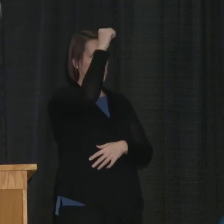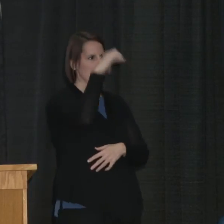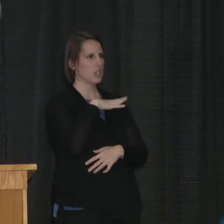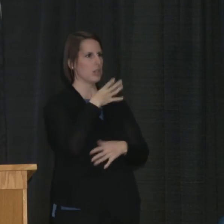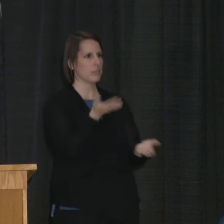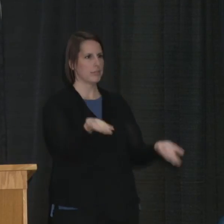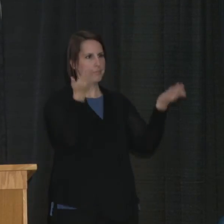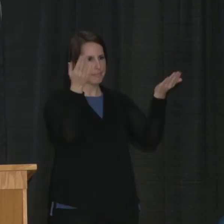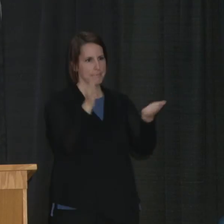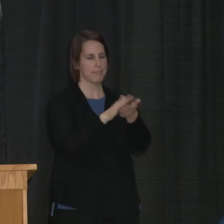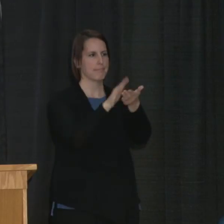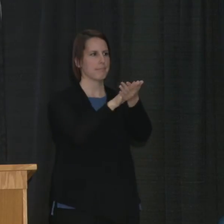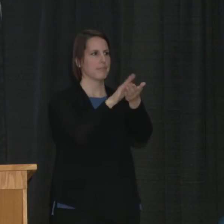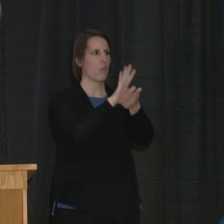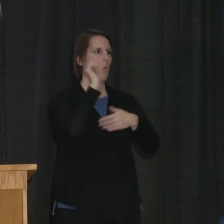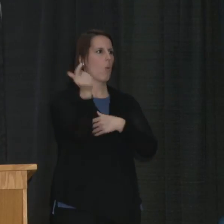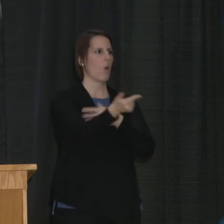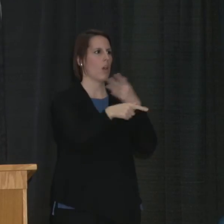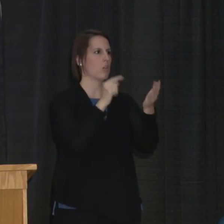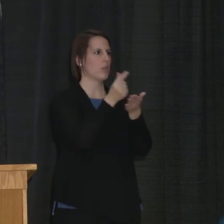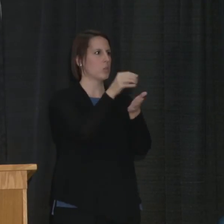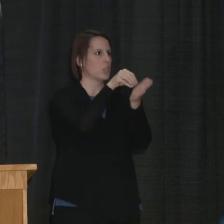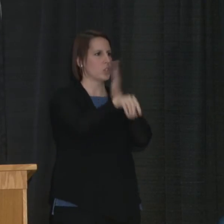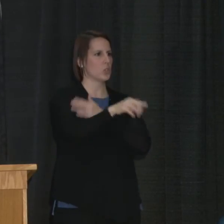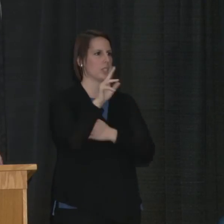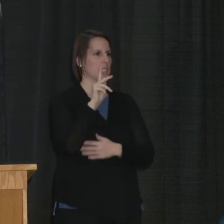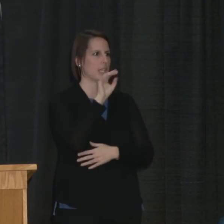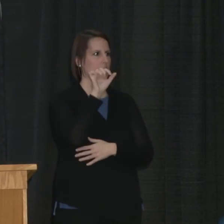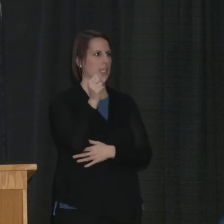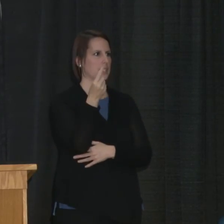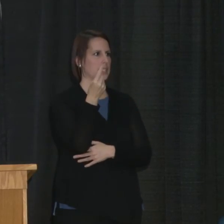of our graduates this morning from Kingstec Campus 2016.